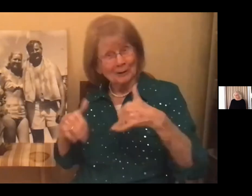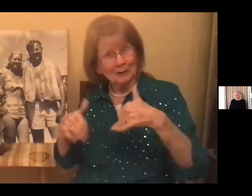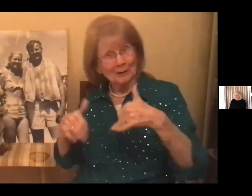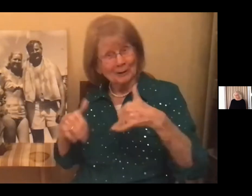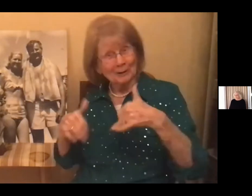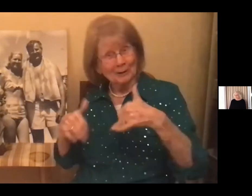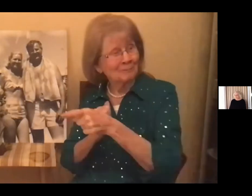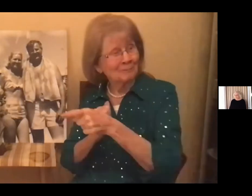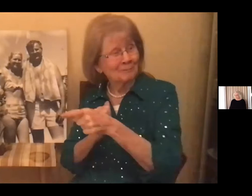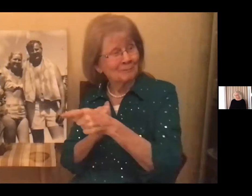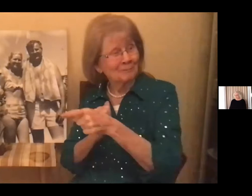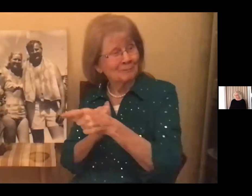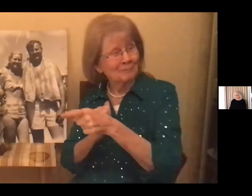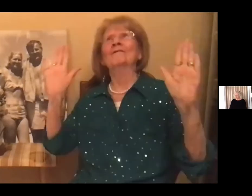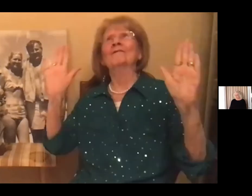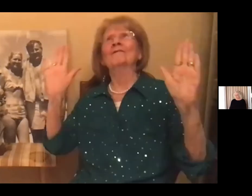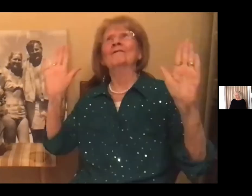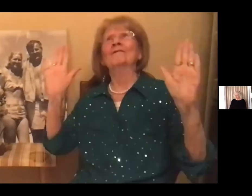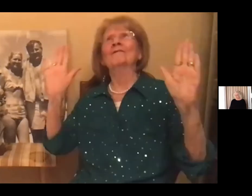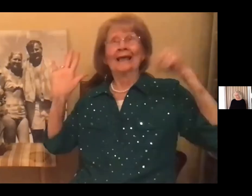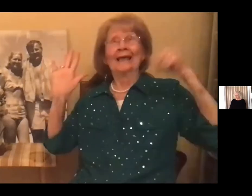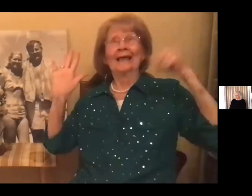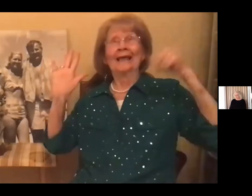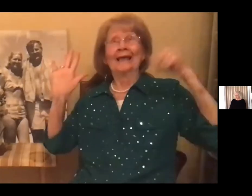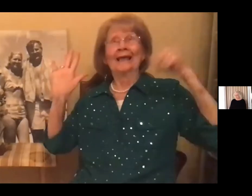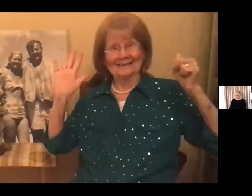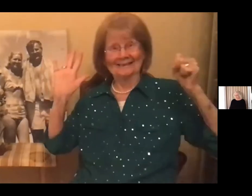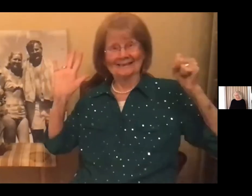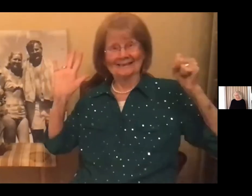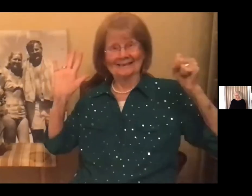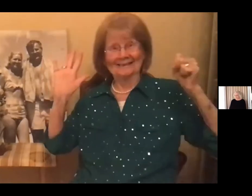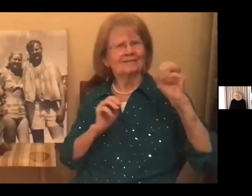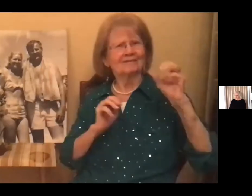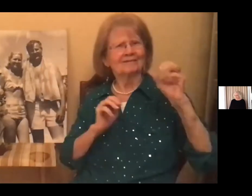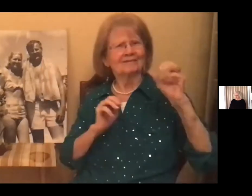to join as his partner? Wow. I said, wonderful, yes.